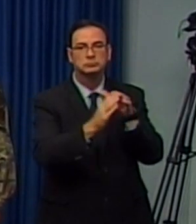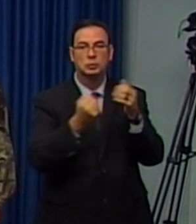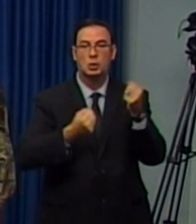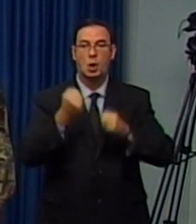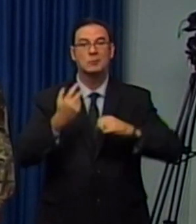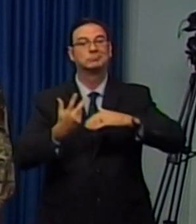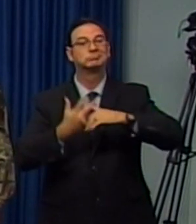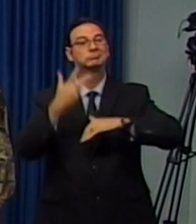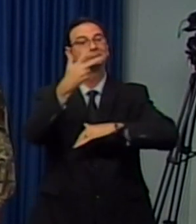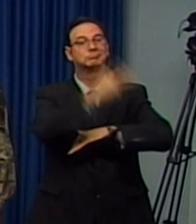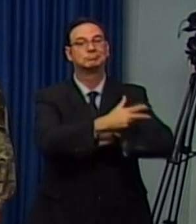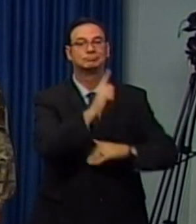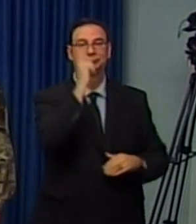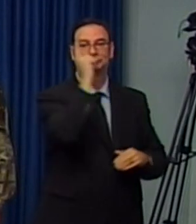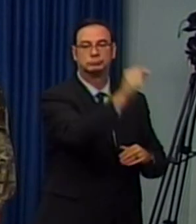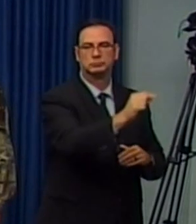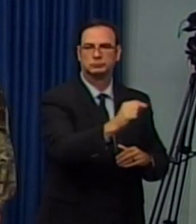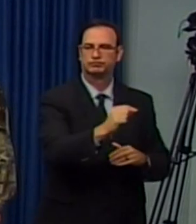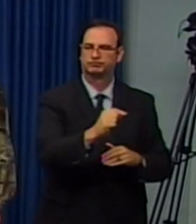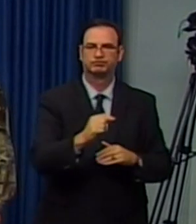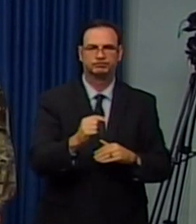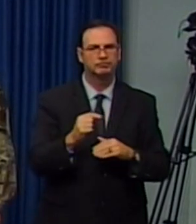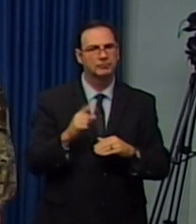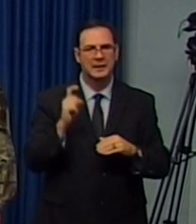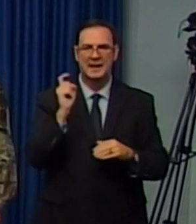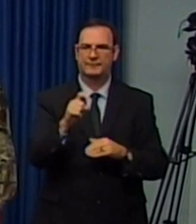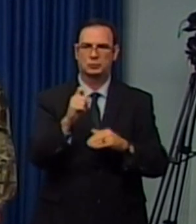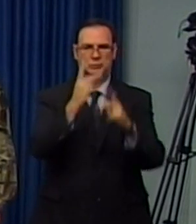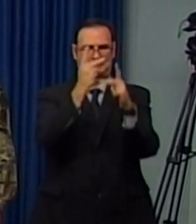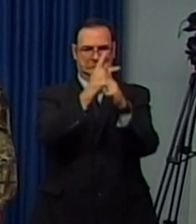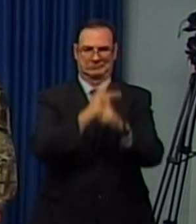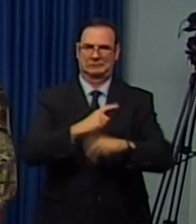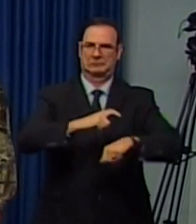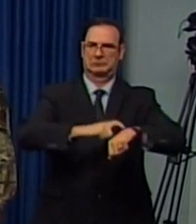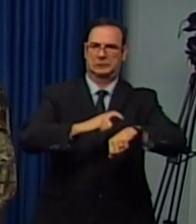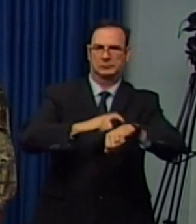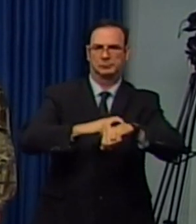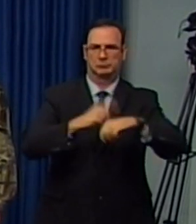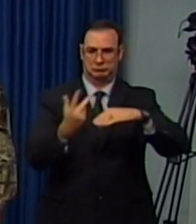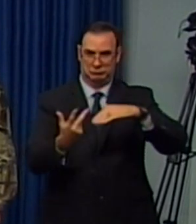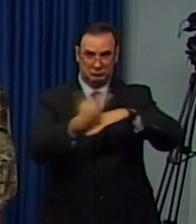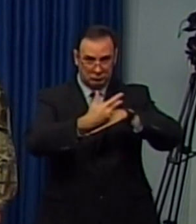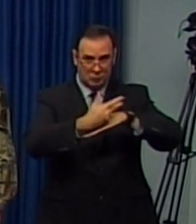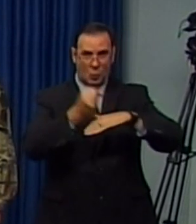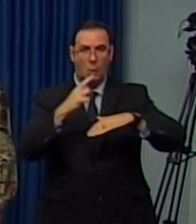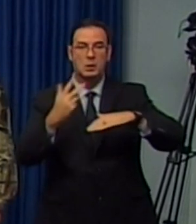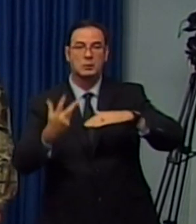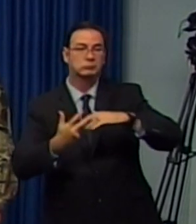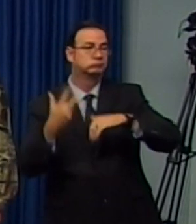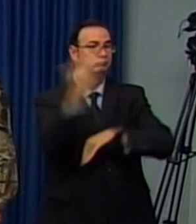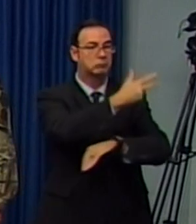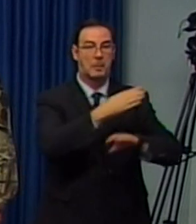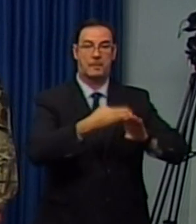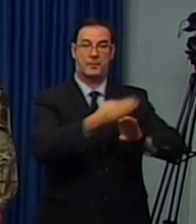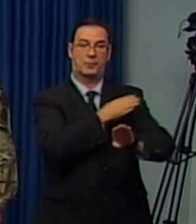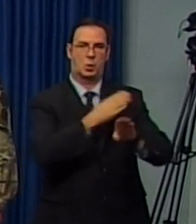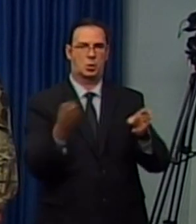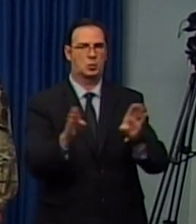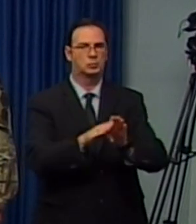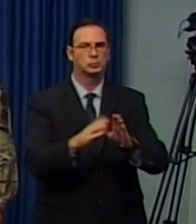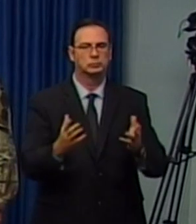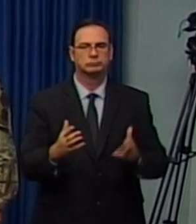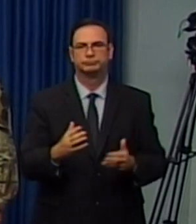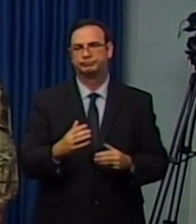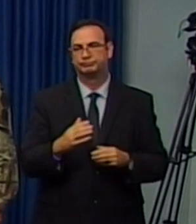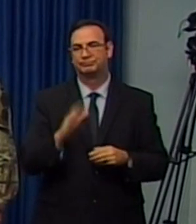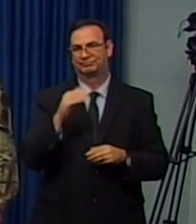Dodge, then obviously you got to build in the time to be able to do that. I did the tolls not only on the Turnpike